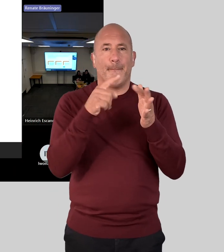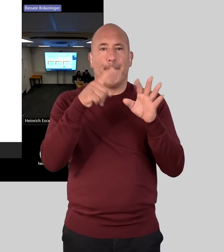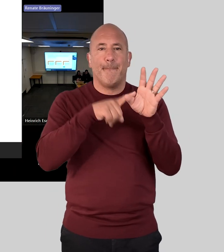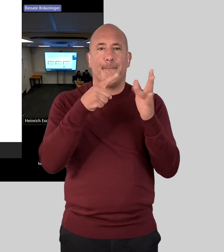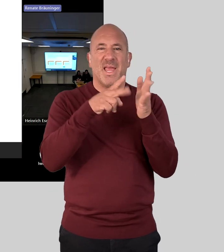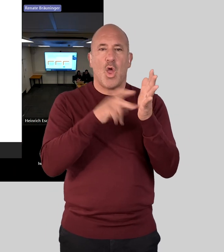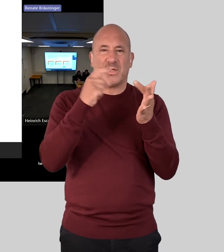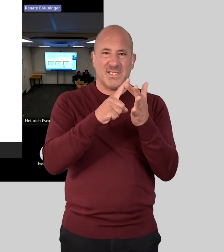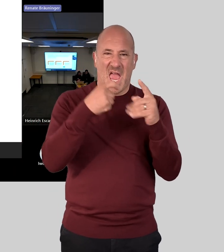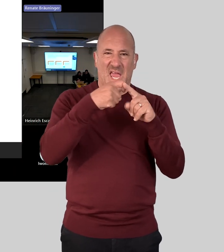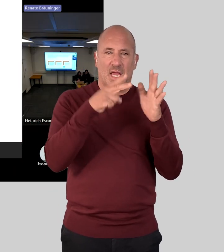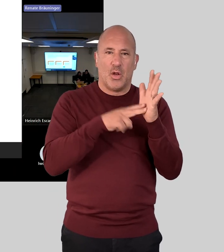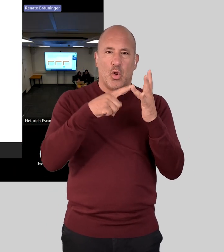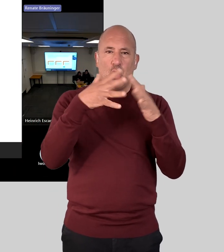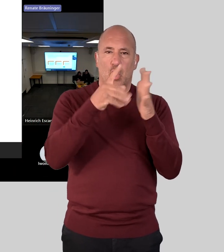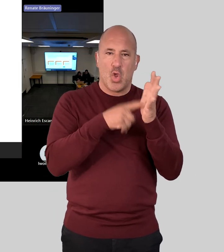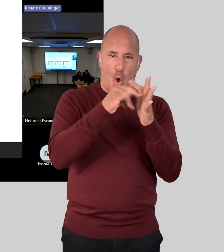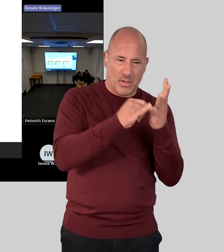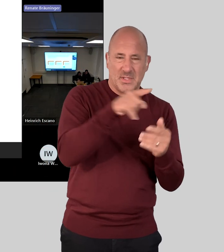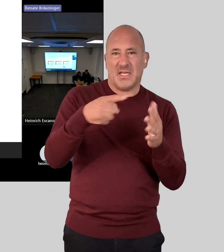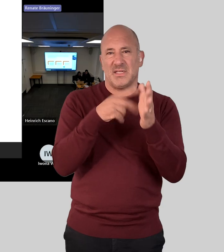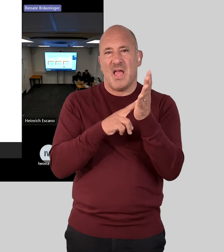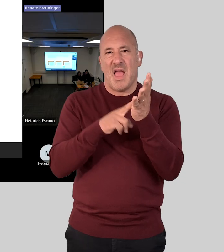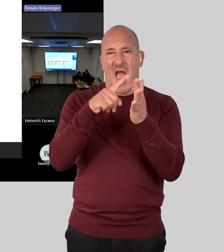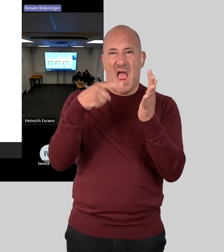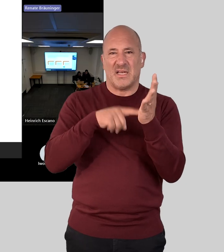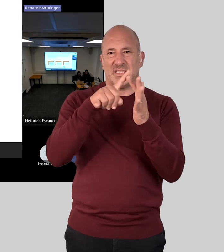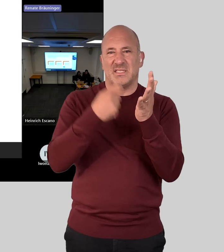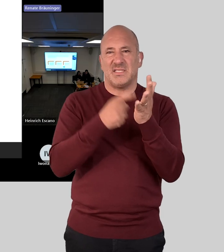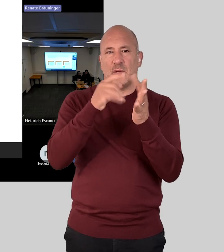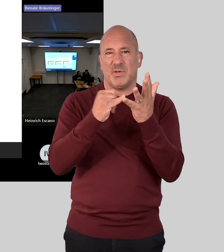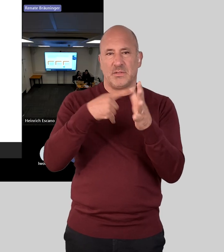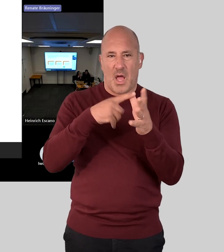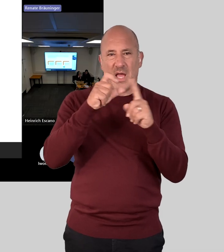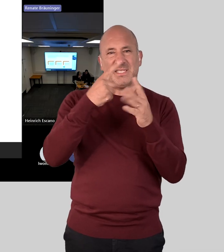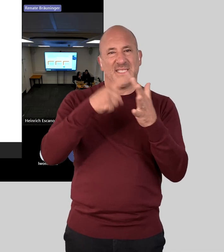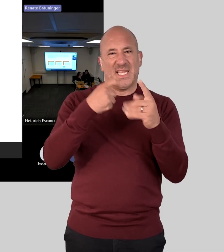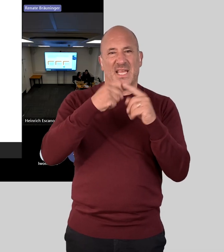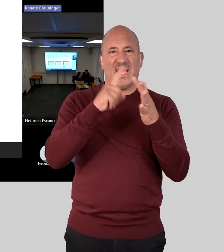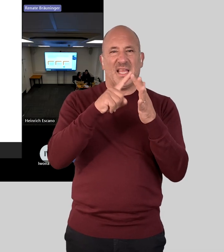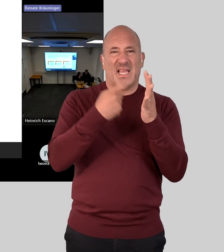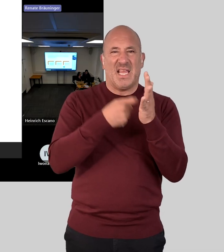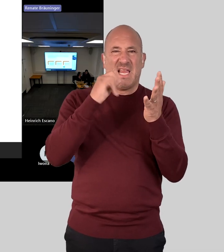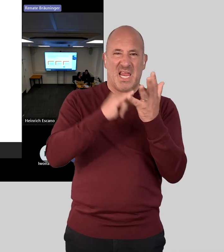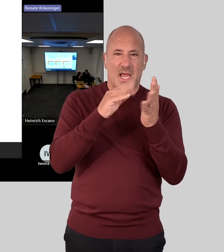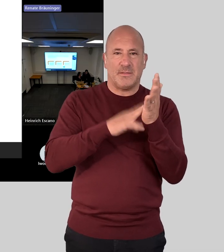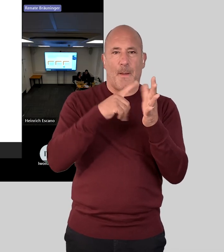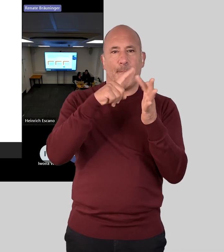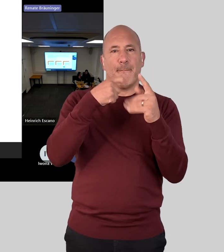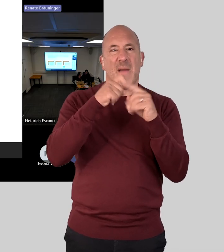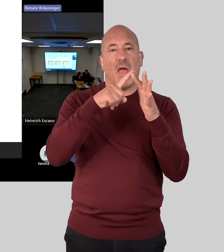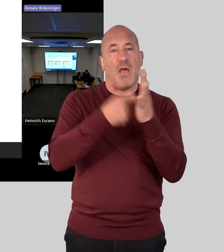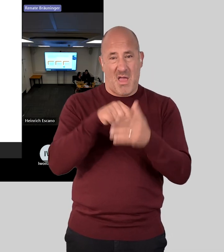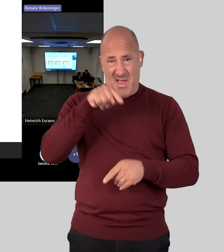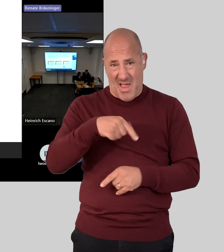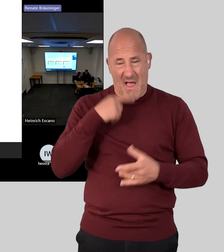will use the encounters of Beyoncé Knowles and Anne-Theresa de Keersmaeker to show a link between dance